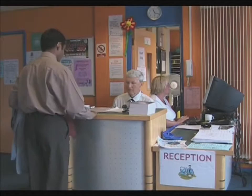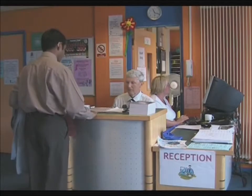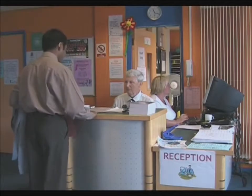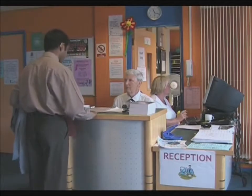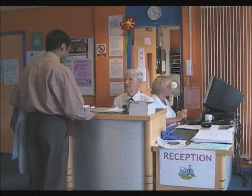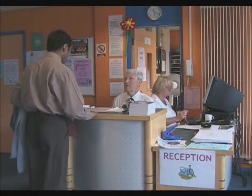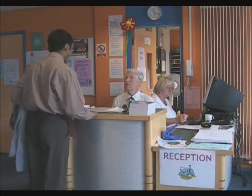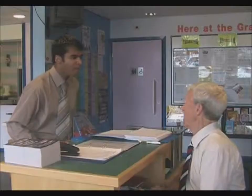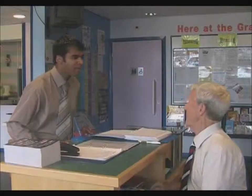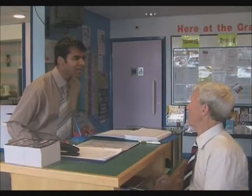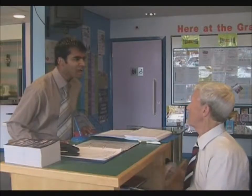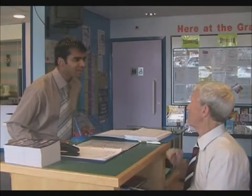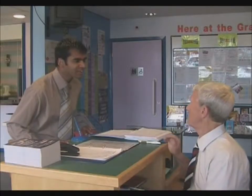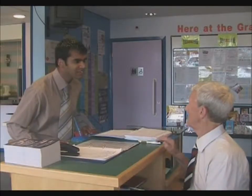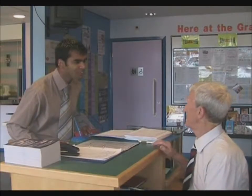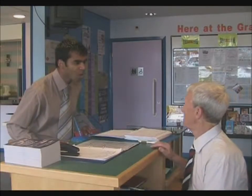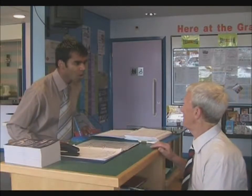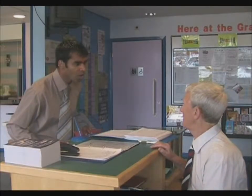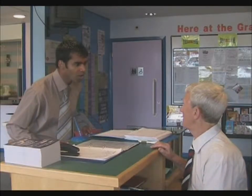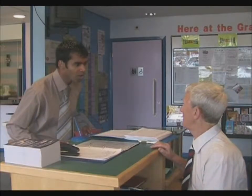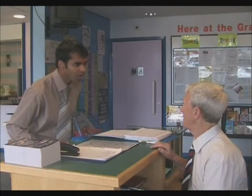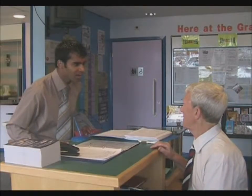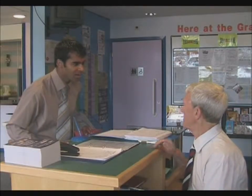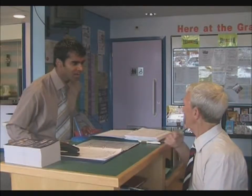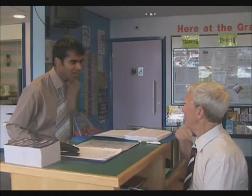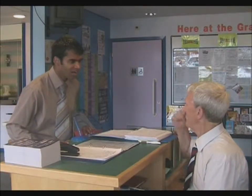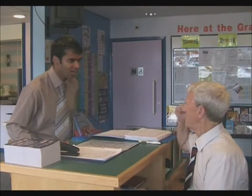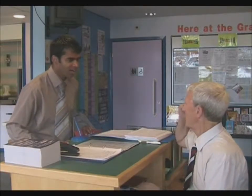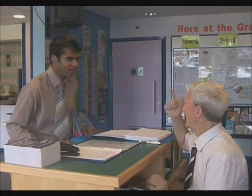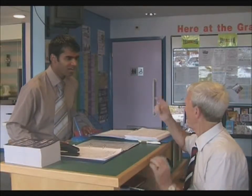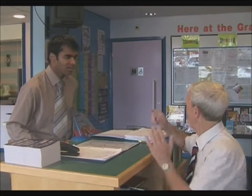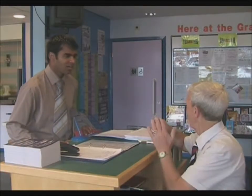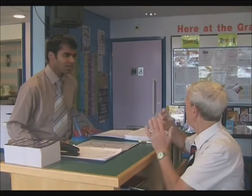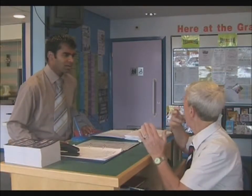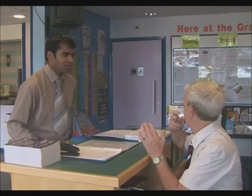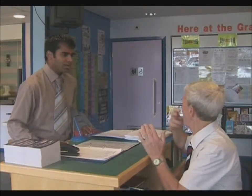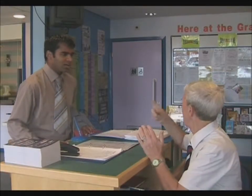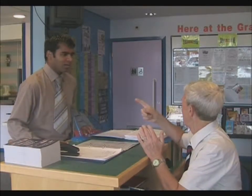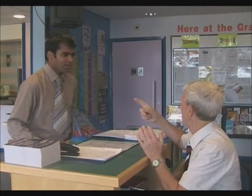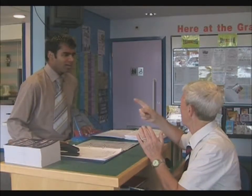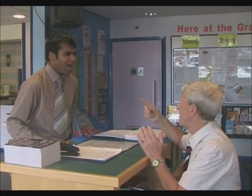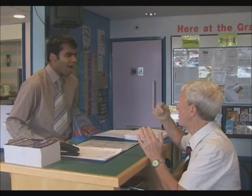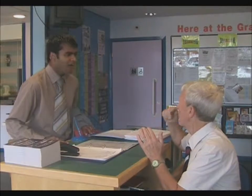At reception, Esmail introduces himself. I've come to attend a job interview.